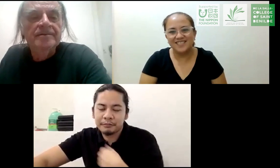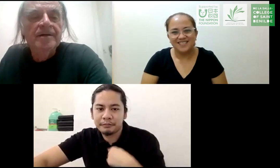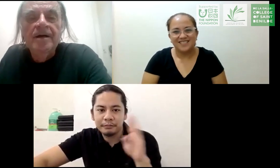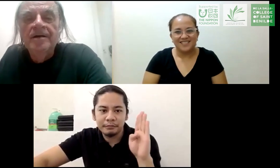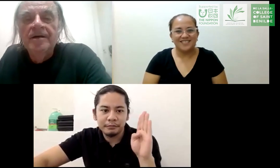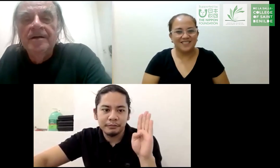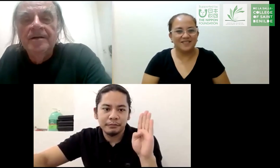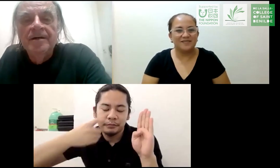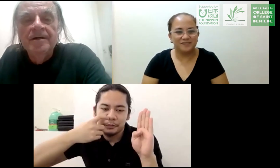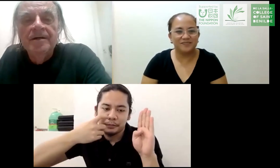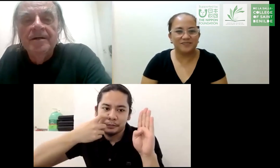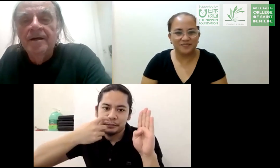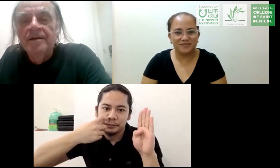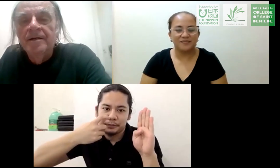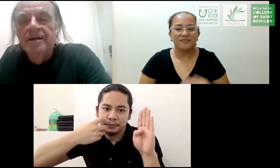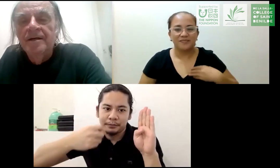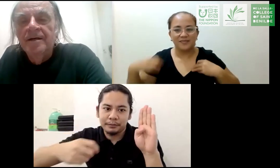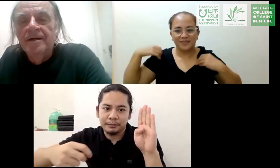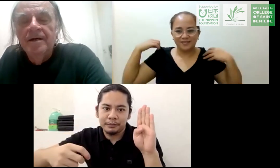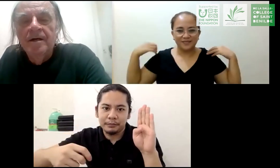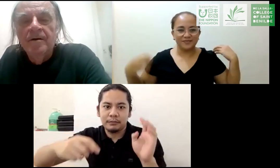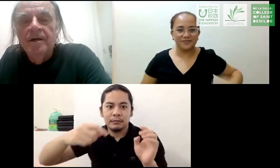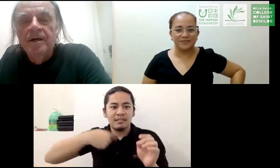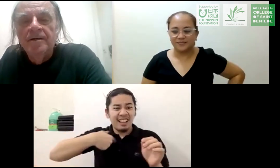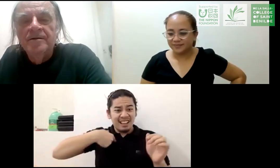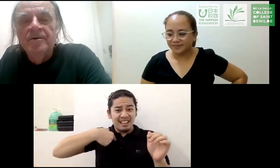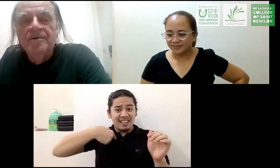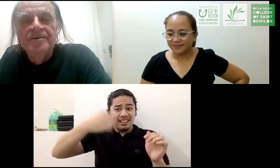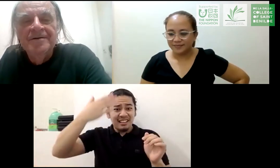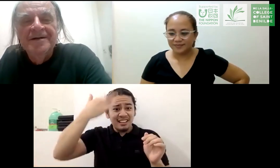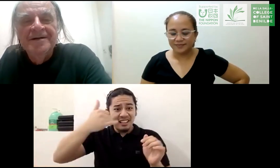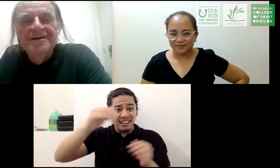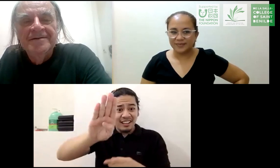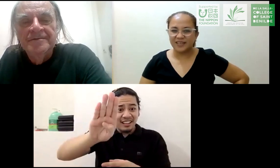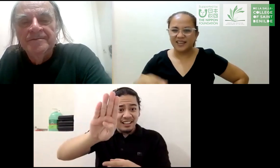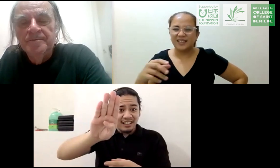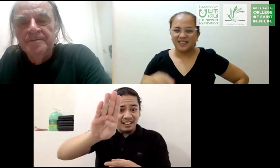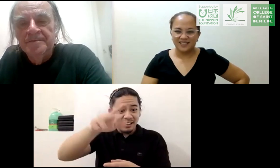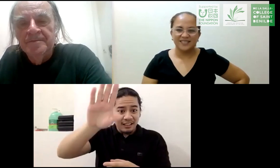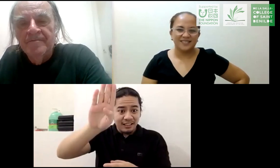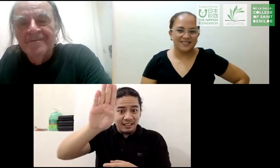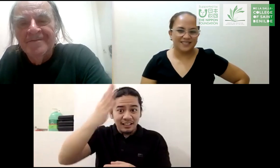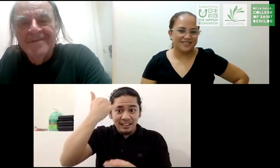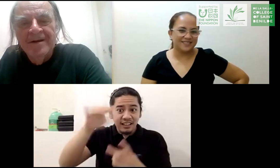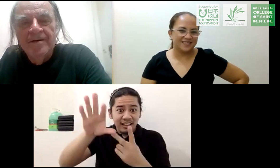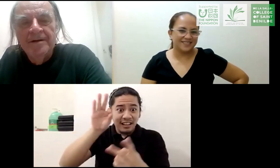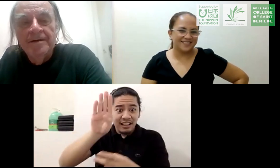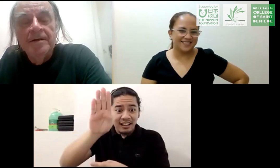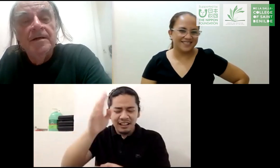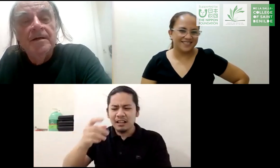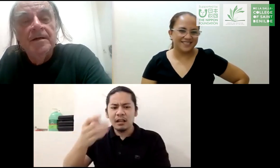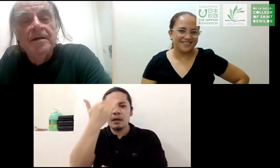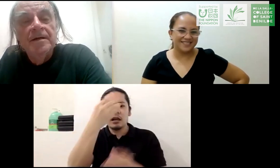Peeps and Okay. Jasmine and Nat answered A. Okay. So, Marvin answered C. all